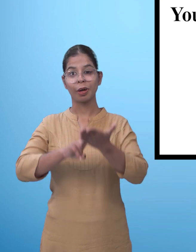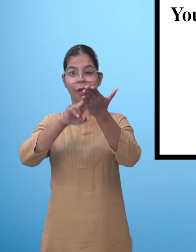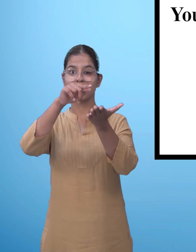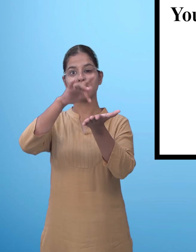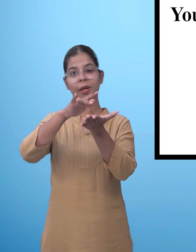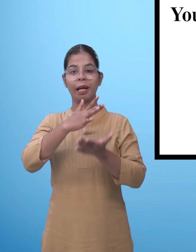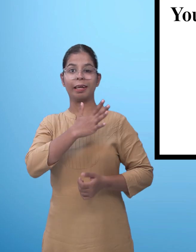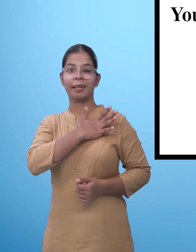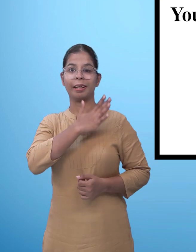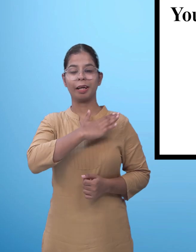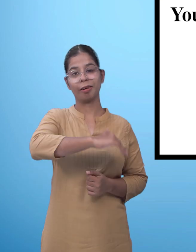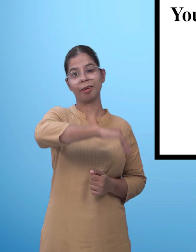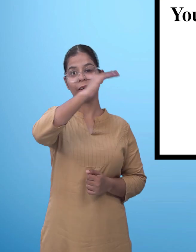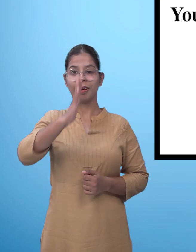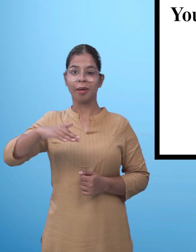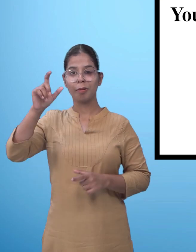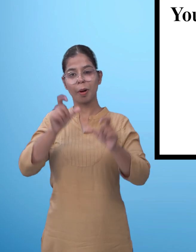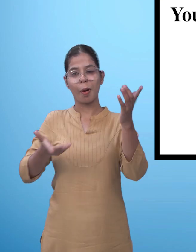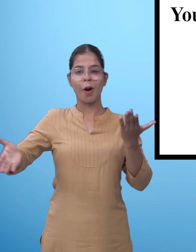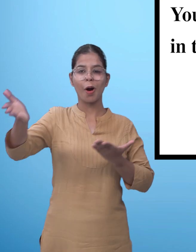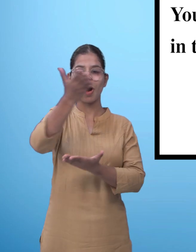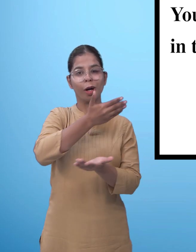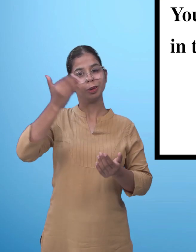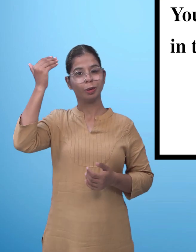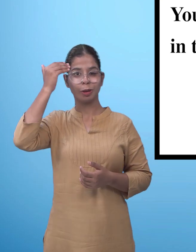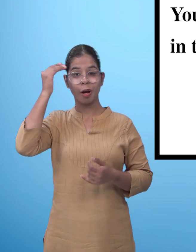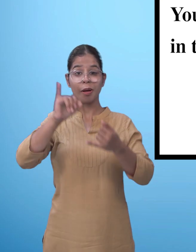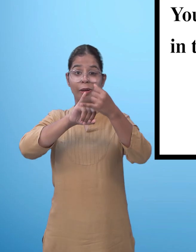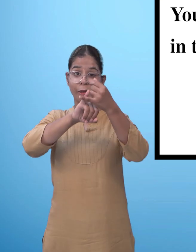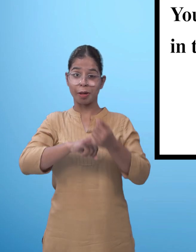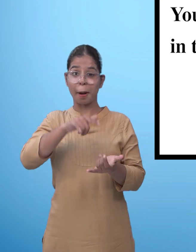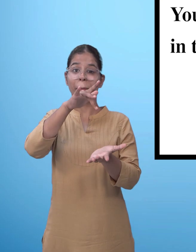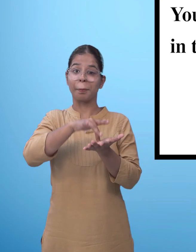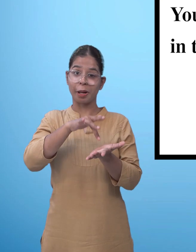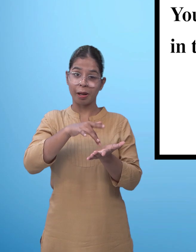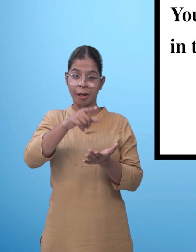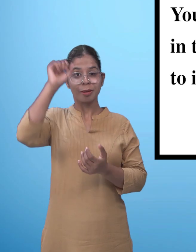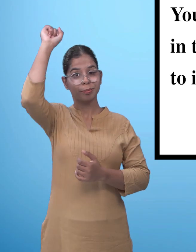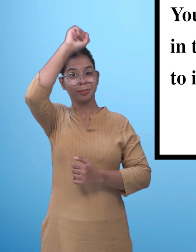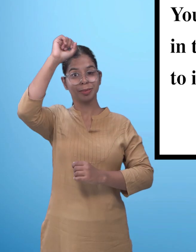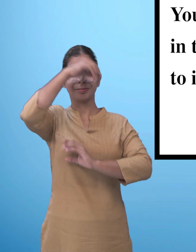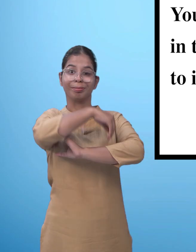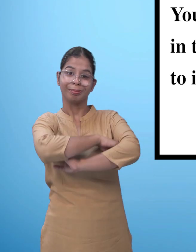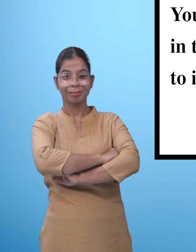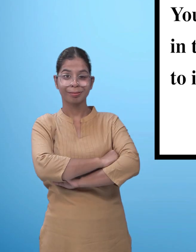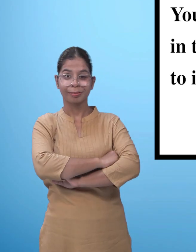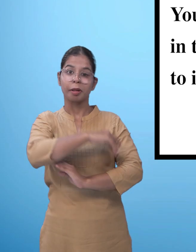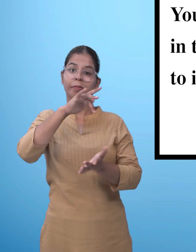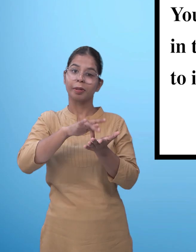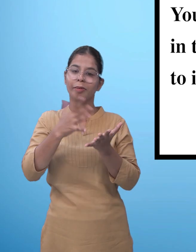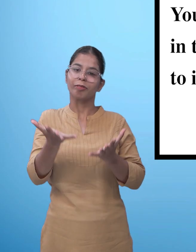You can now recognize the great mountain in the north, and it should not be difficult to identify